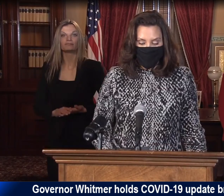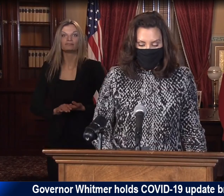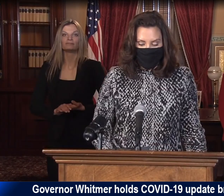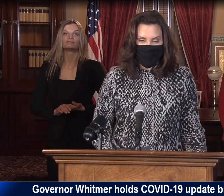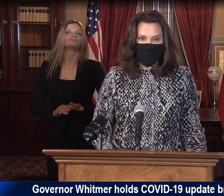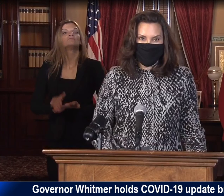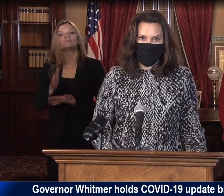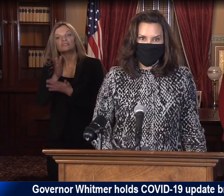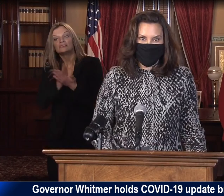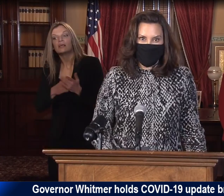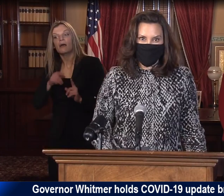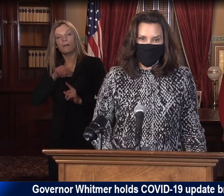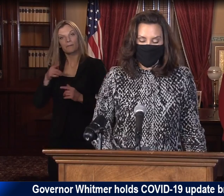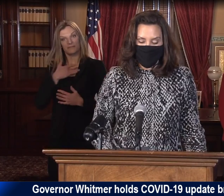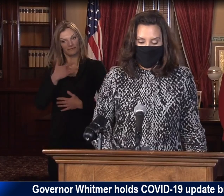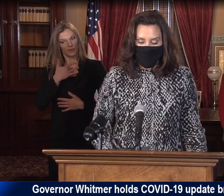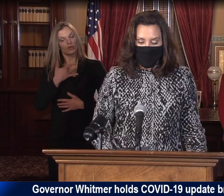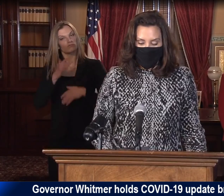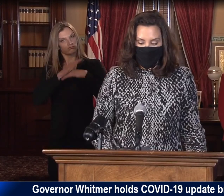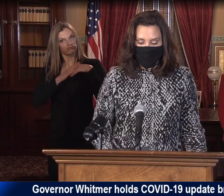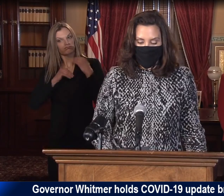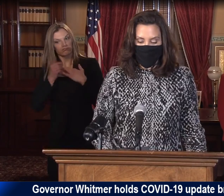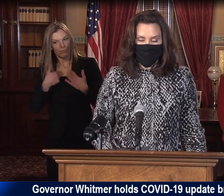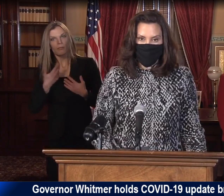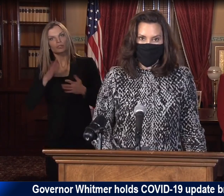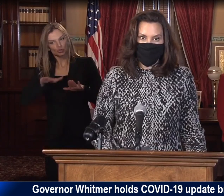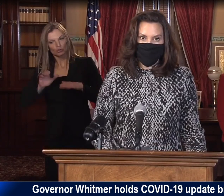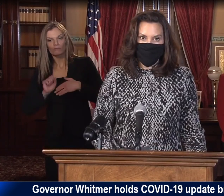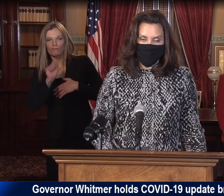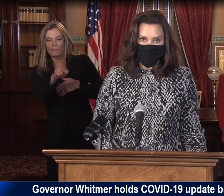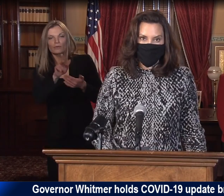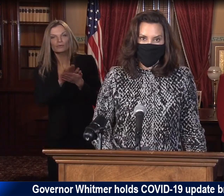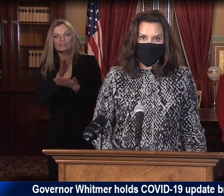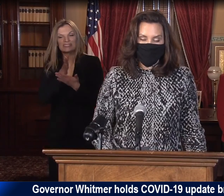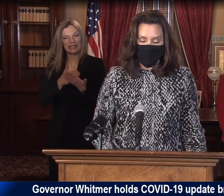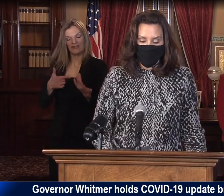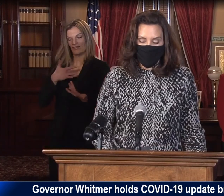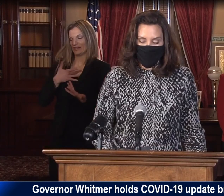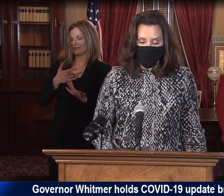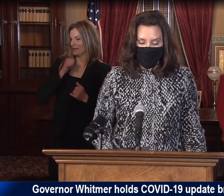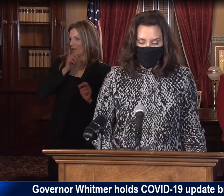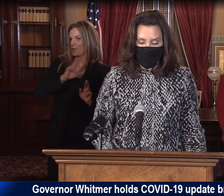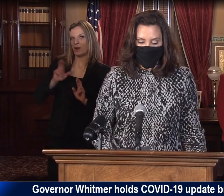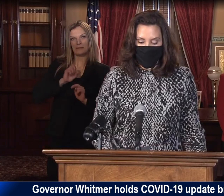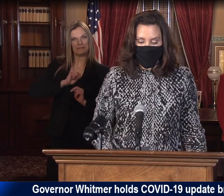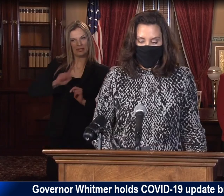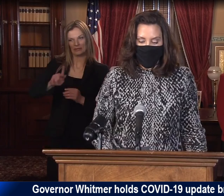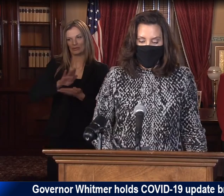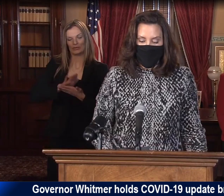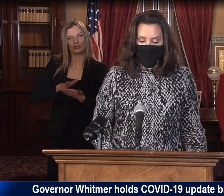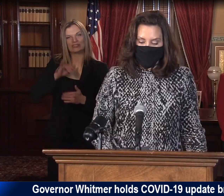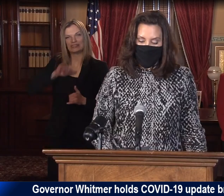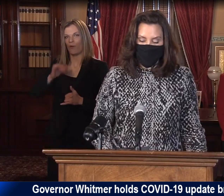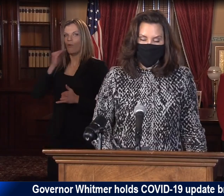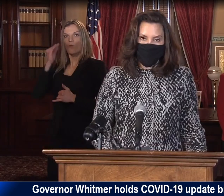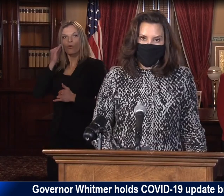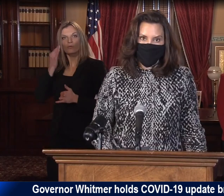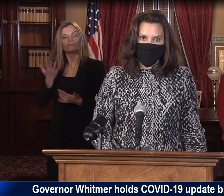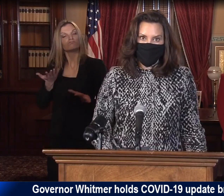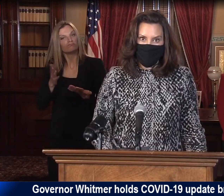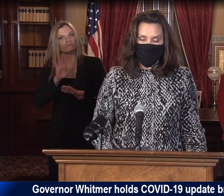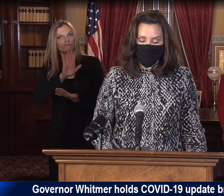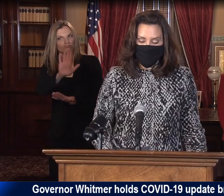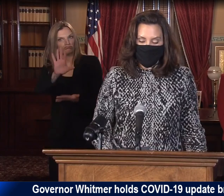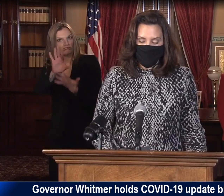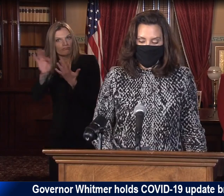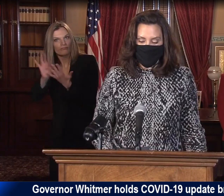kids to school when that's an option. Others will choose for their children to continue learning remotely. And some